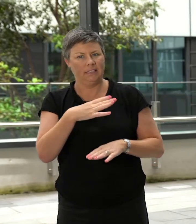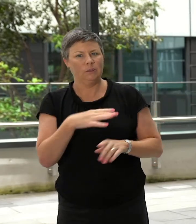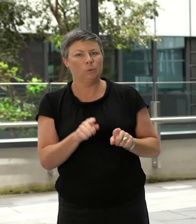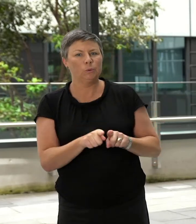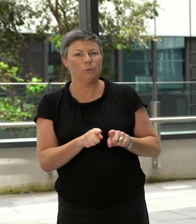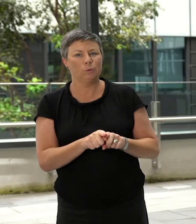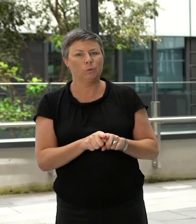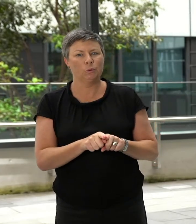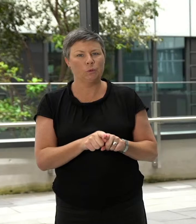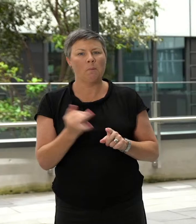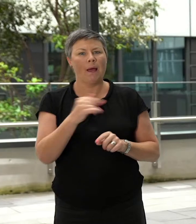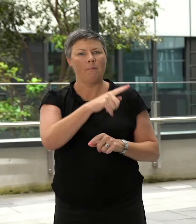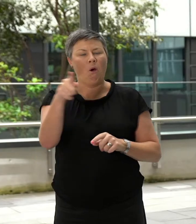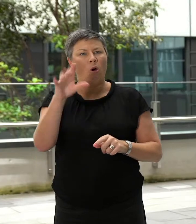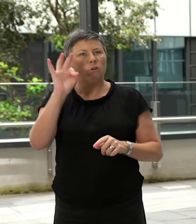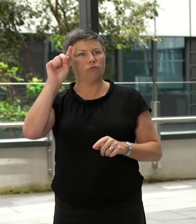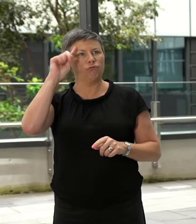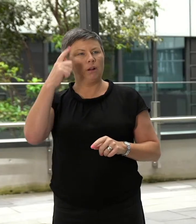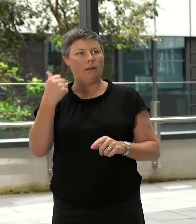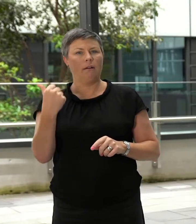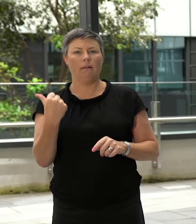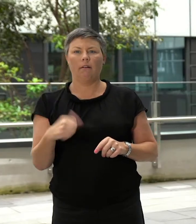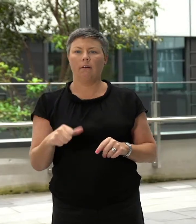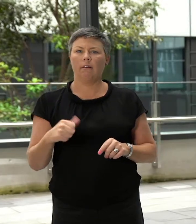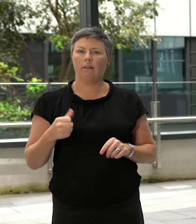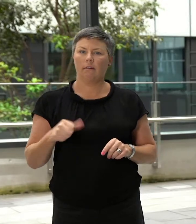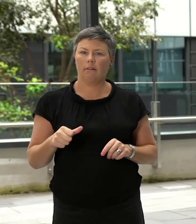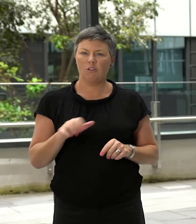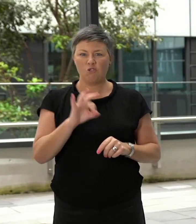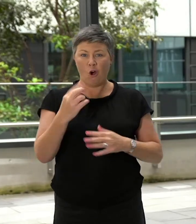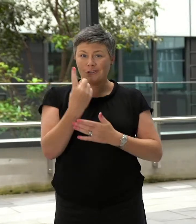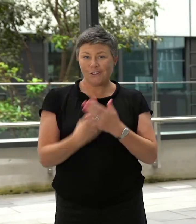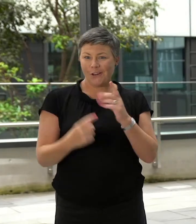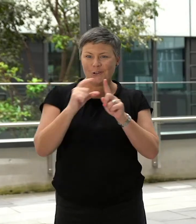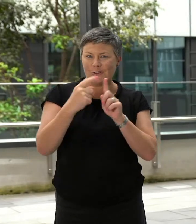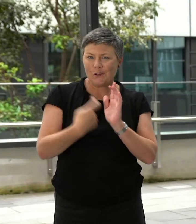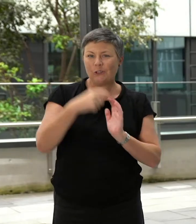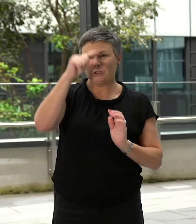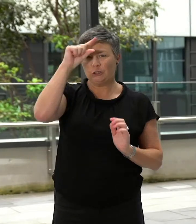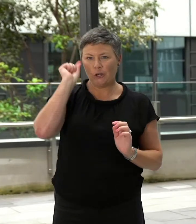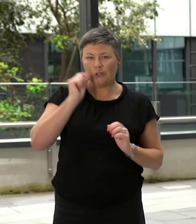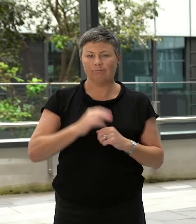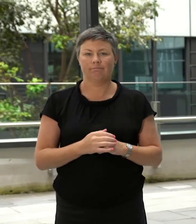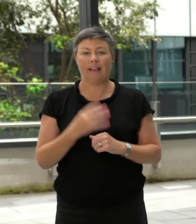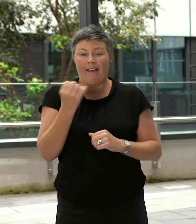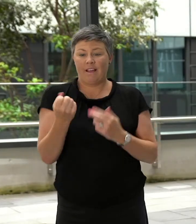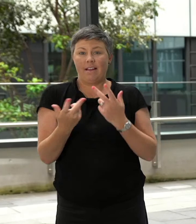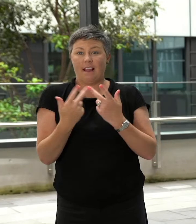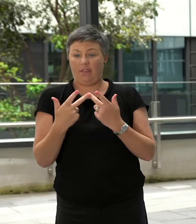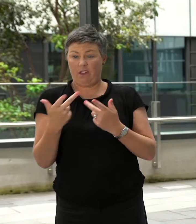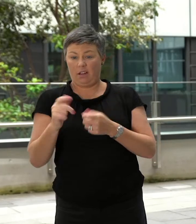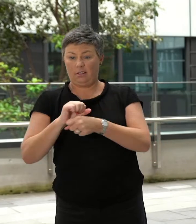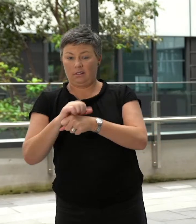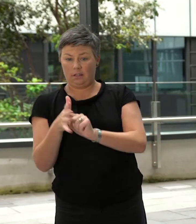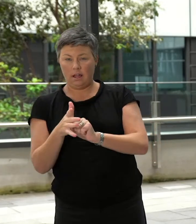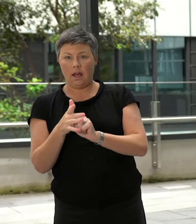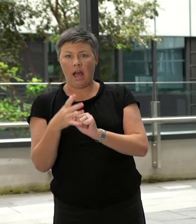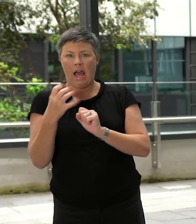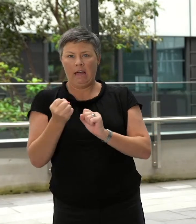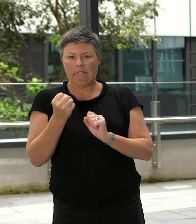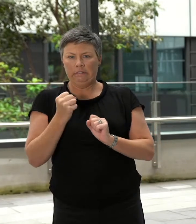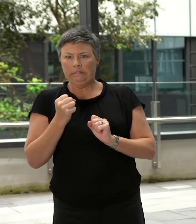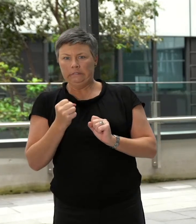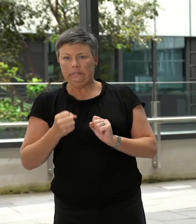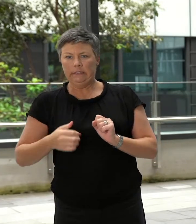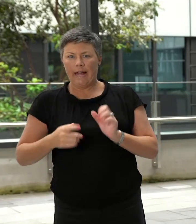not obvious to those who don't work in a health service. We've had a patient with suspected appendicitis who has had to see a surgeon and